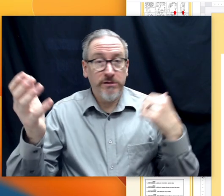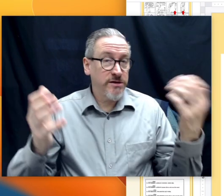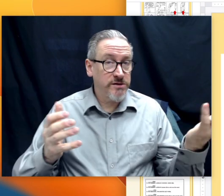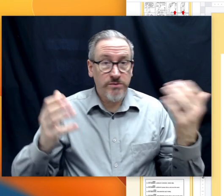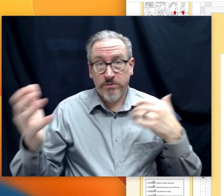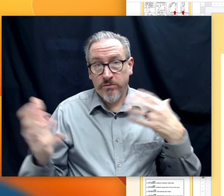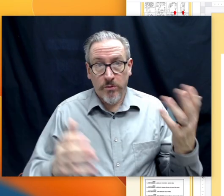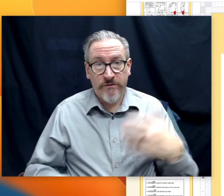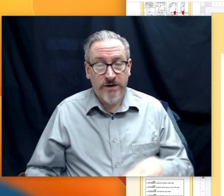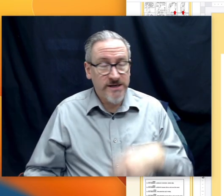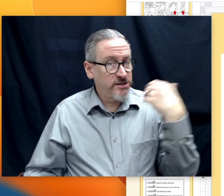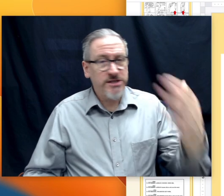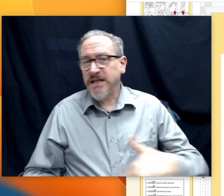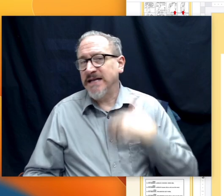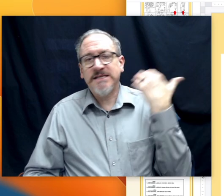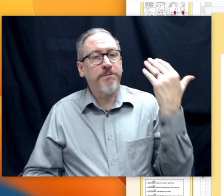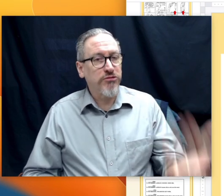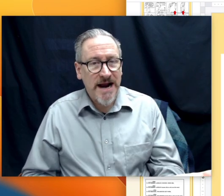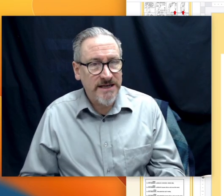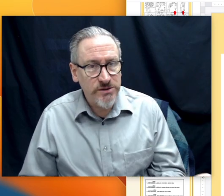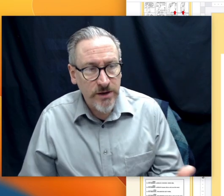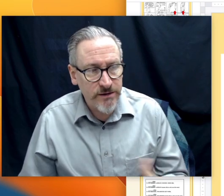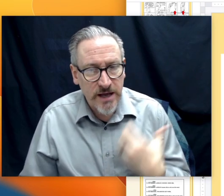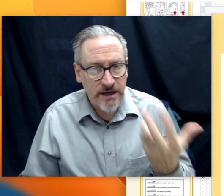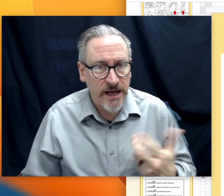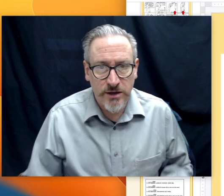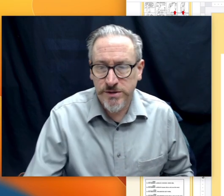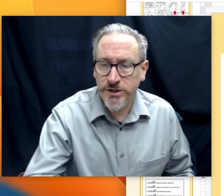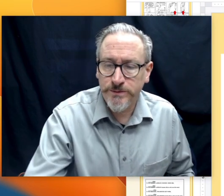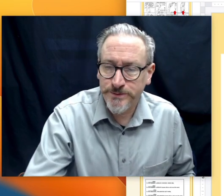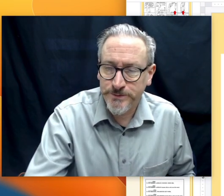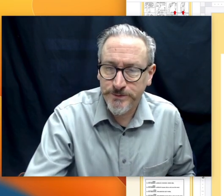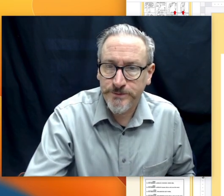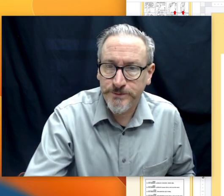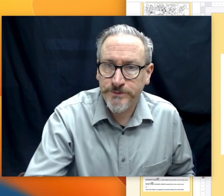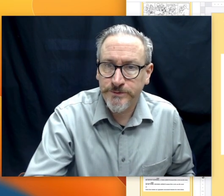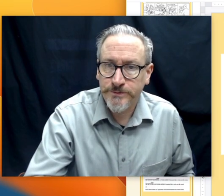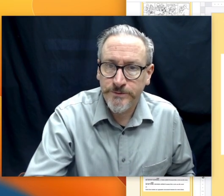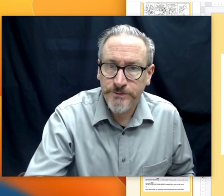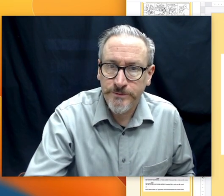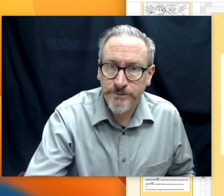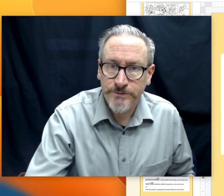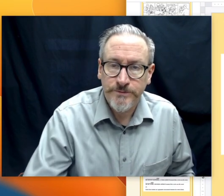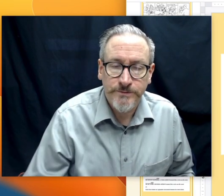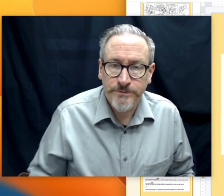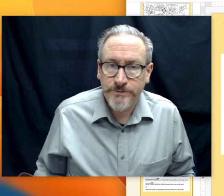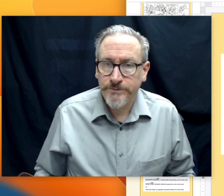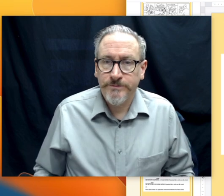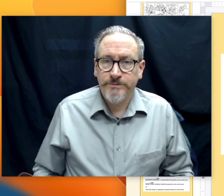Getting used to those line phrases, just lots to practice with and get used to.